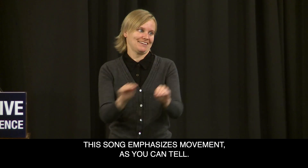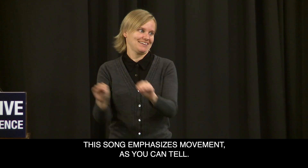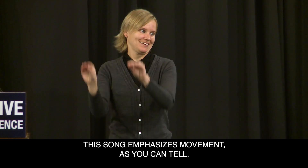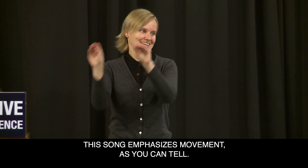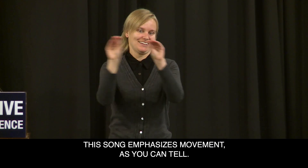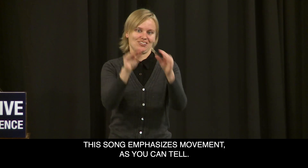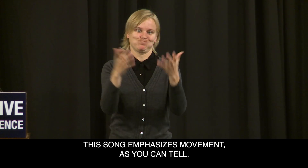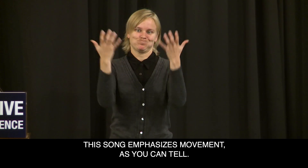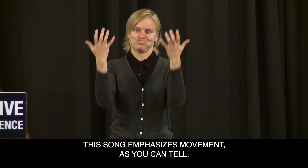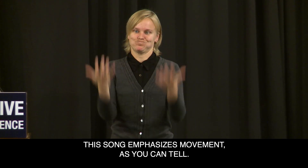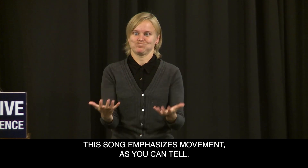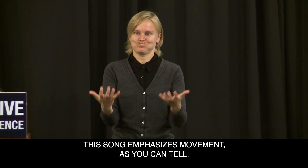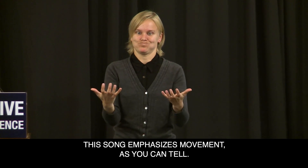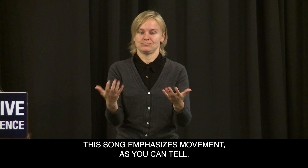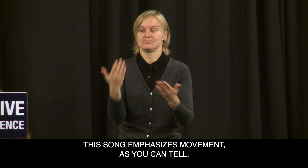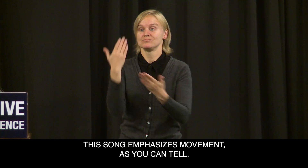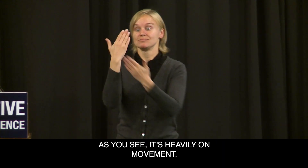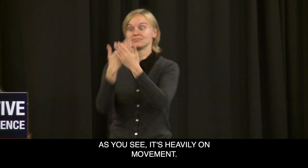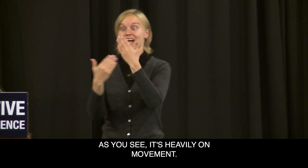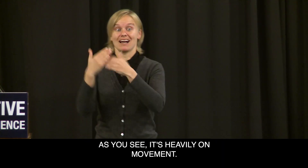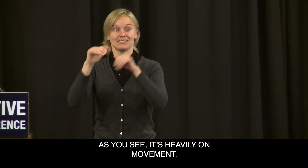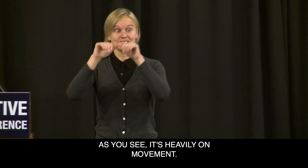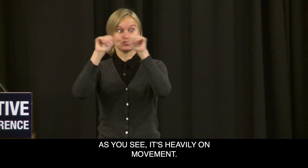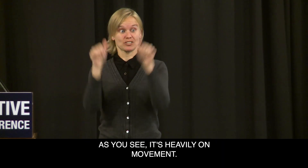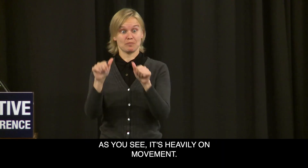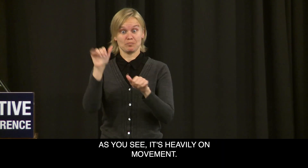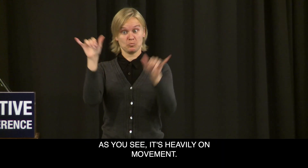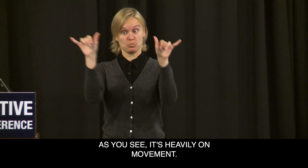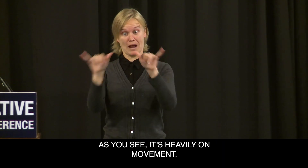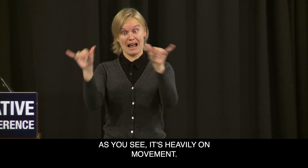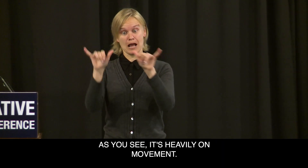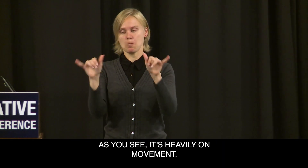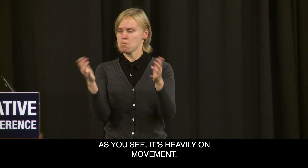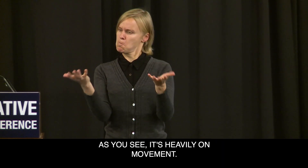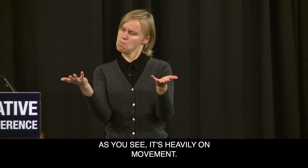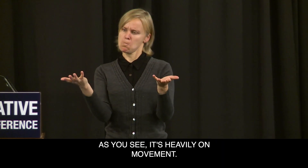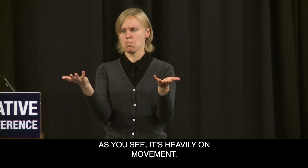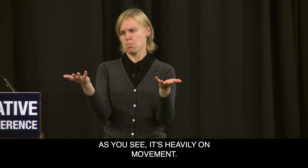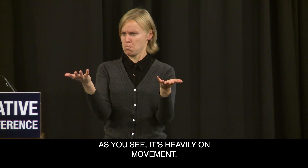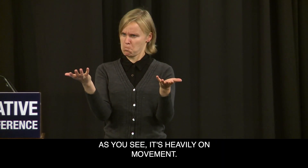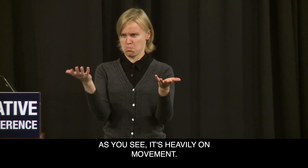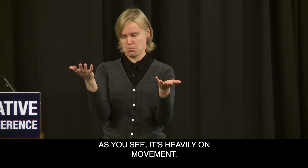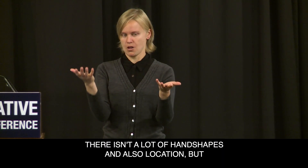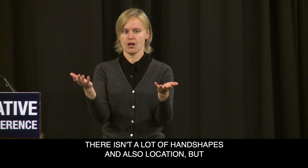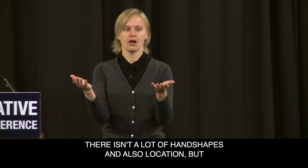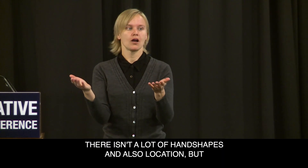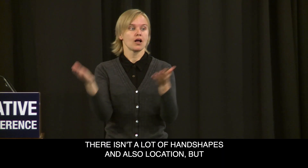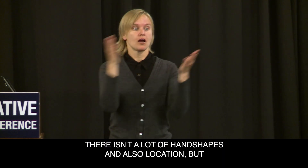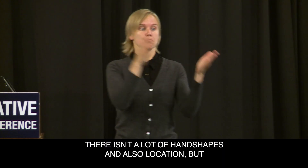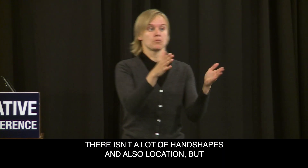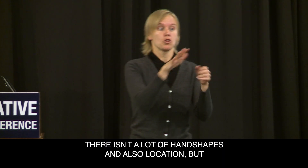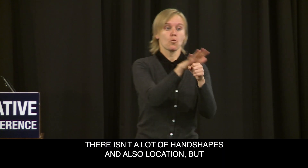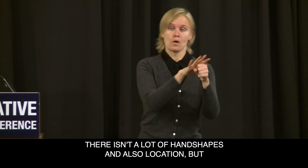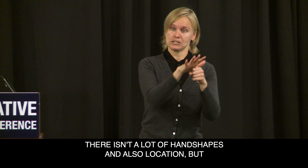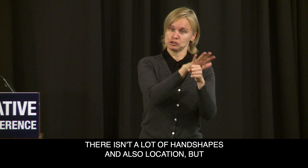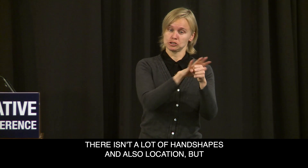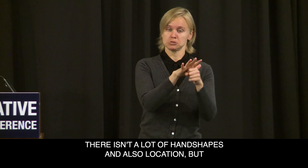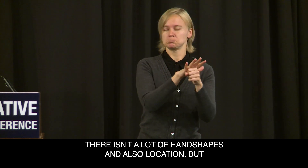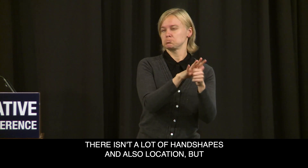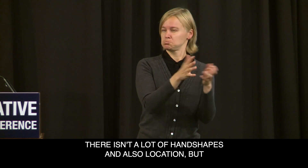movement, as you can tell. If you see, it's heavily on movement. There isn't a